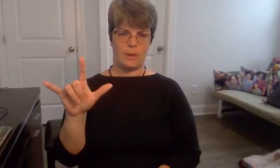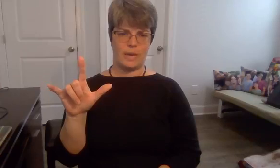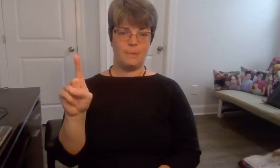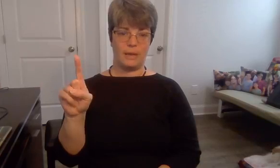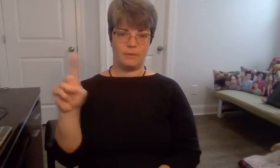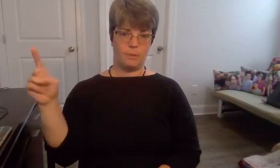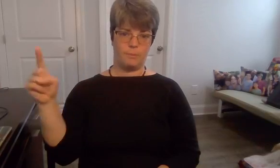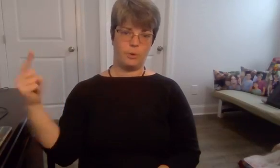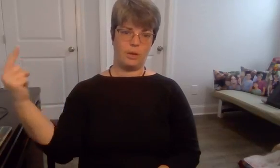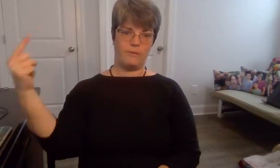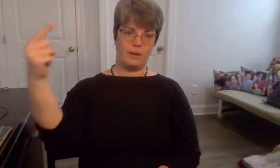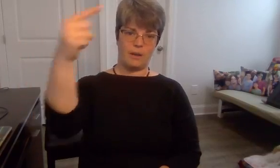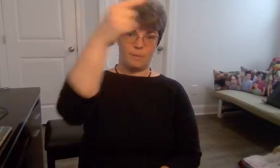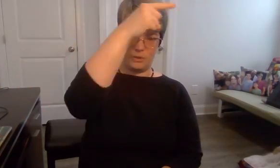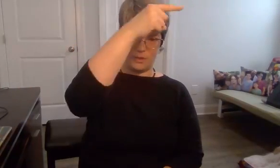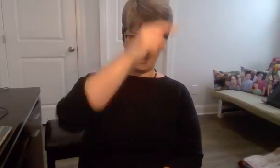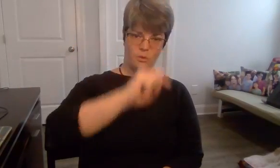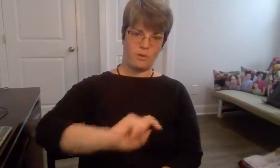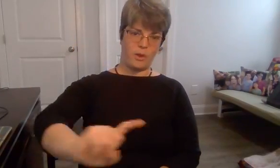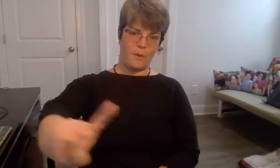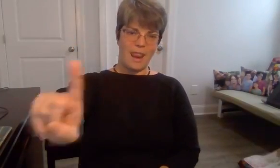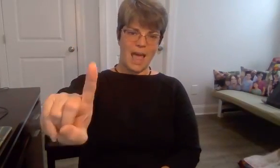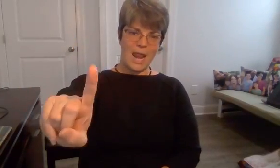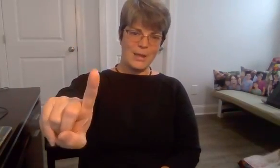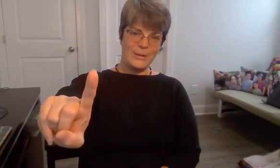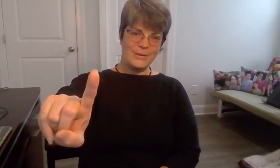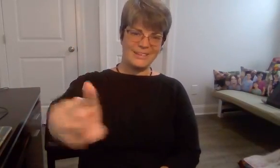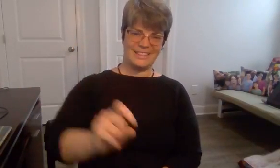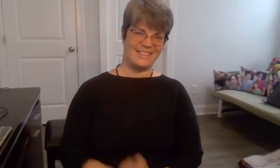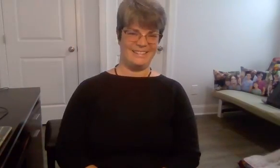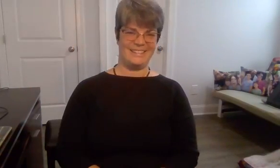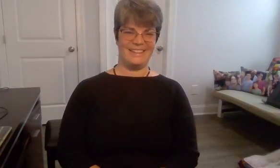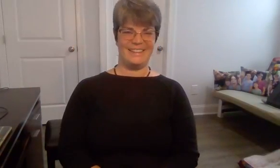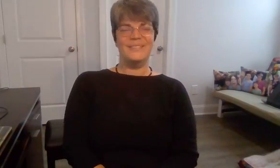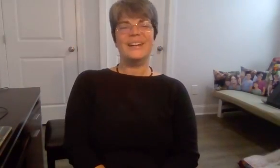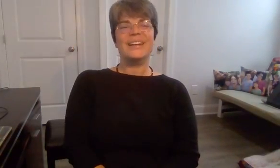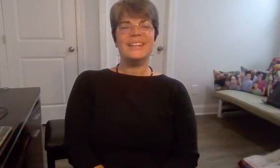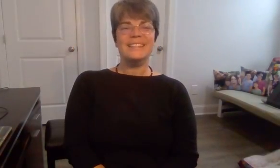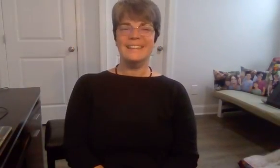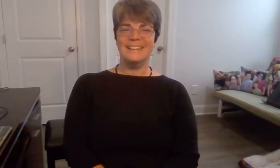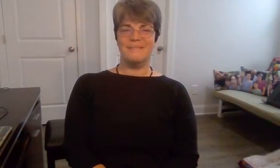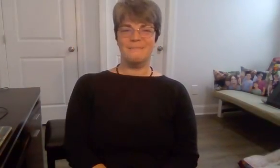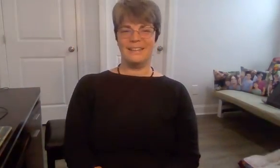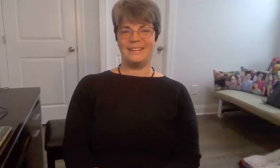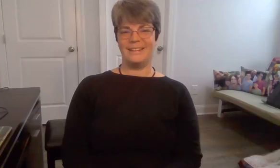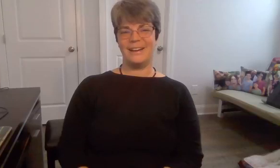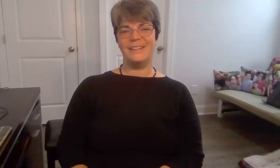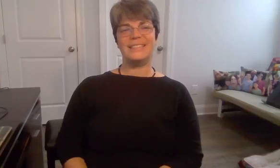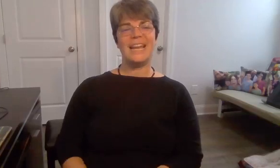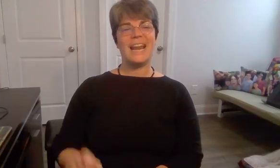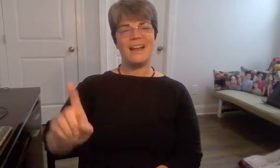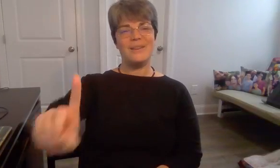wise. But they'll put a pointer finger up and do that. Or they'll go, love you. This is the cutest thing in the world. When my little daughter would say love you